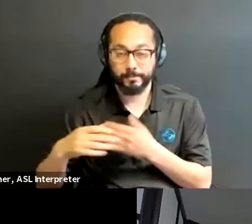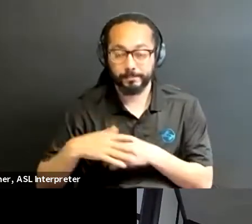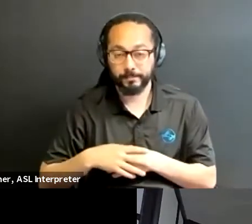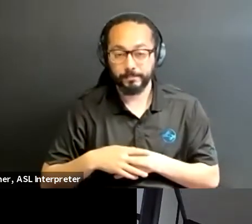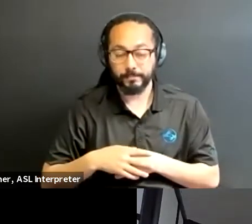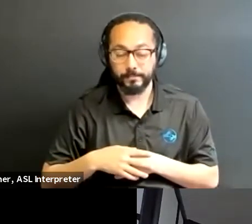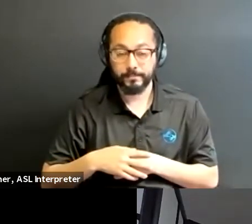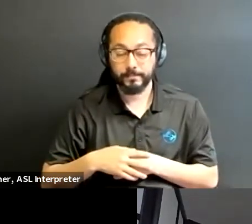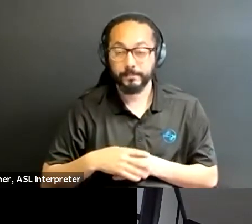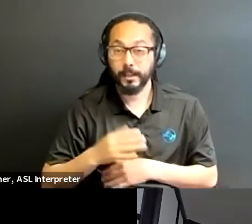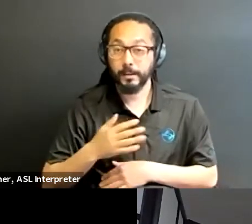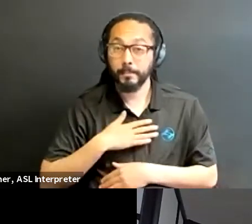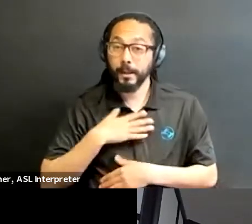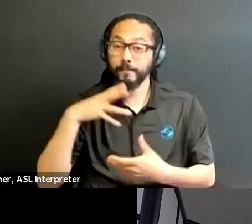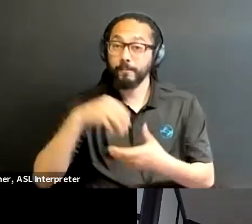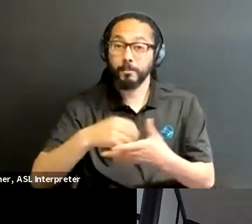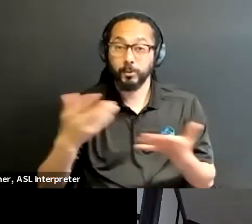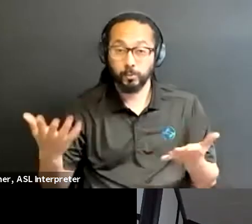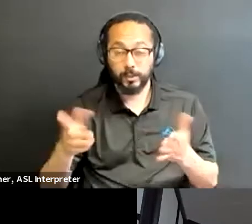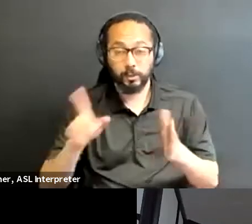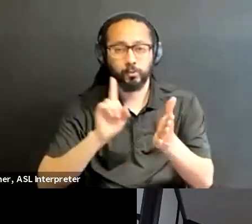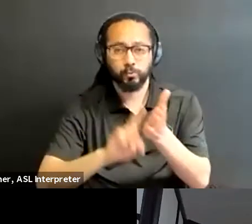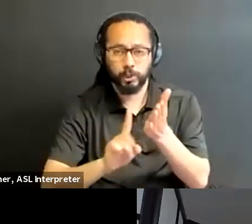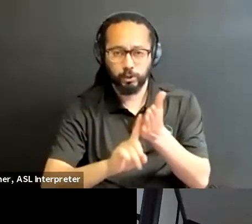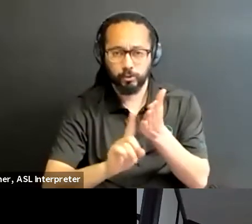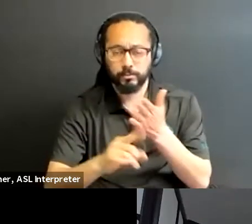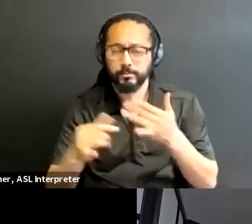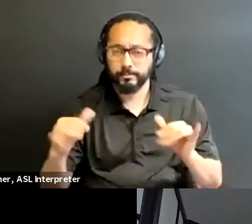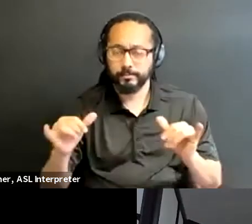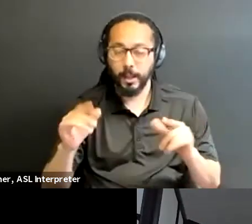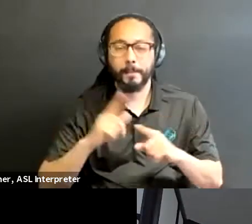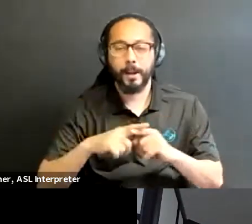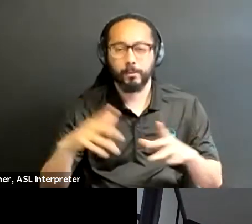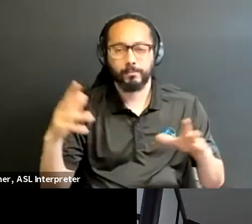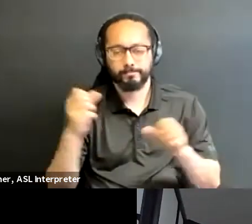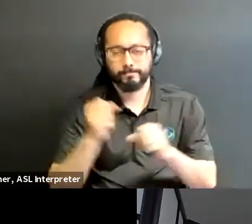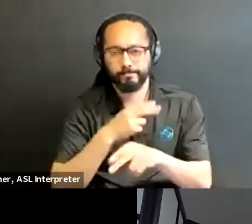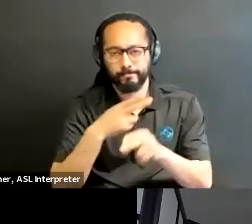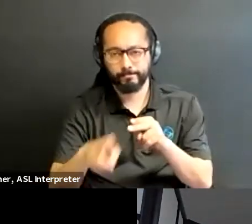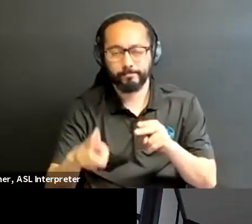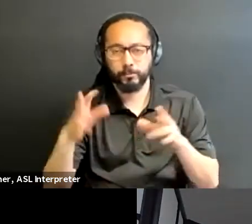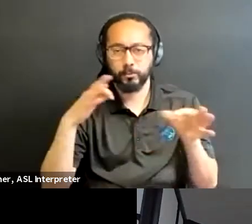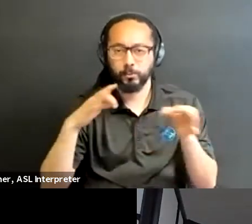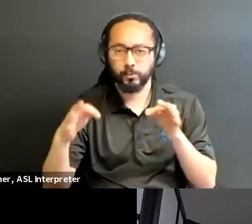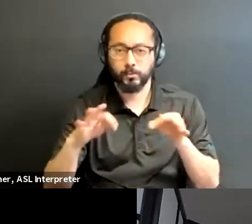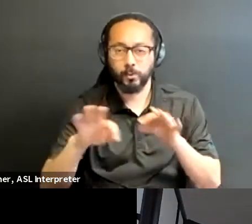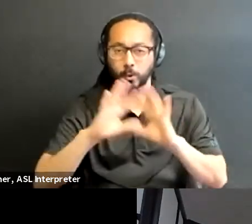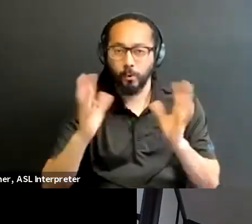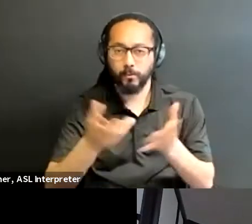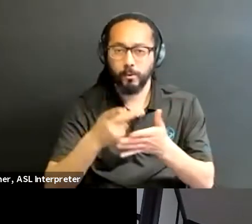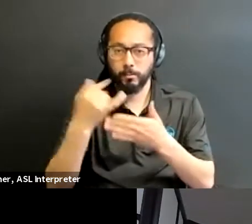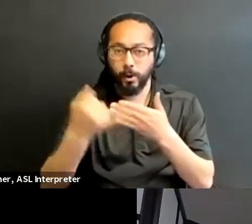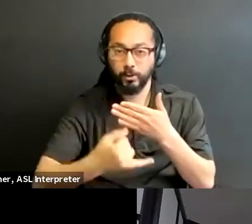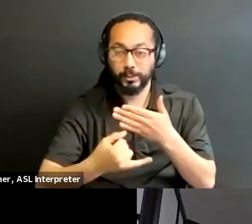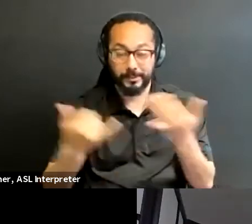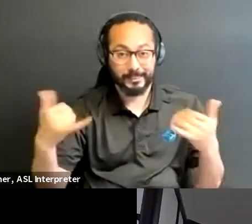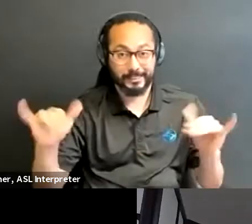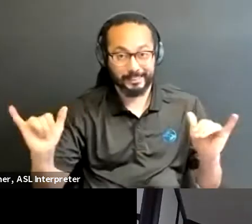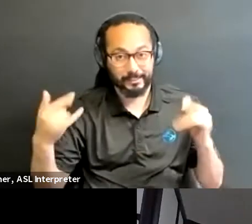the research phase, I'm going to take you through a brief description of the overall project, which we're in the middle of now.